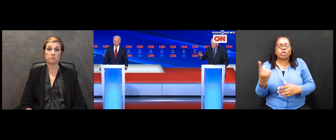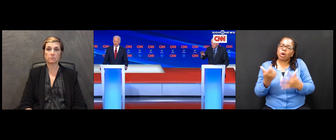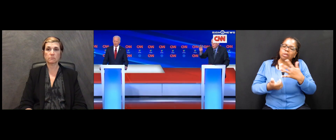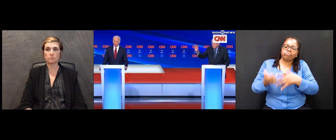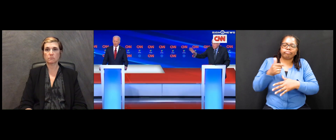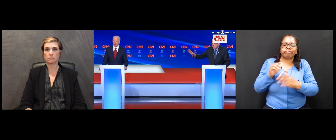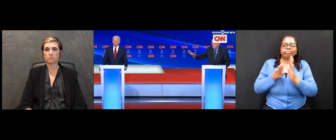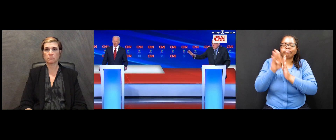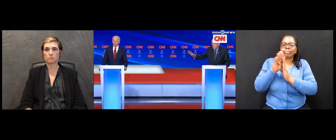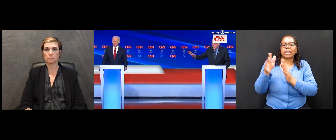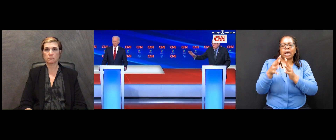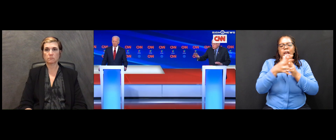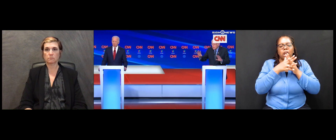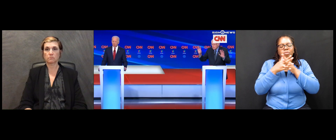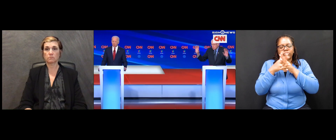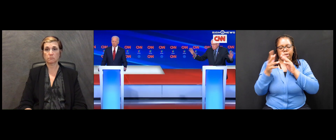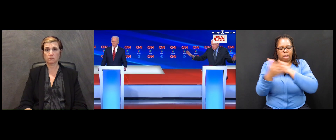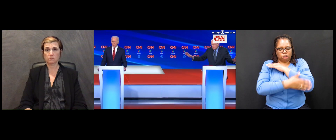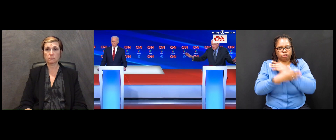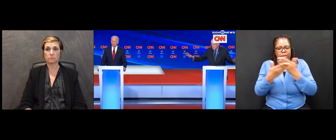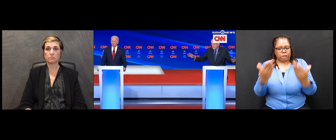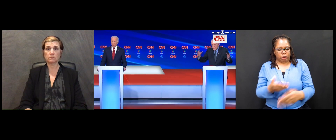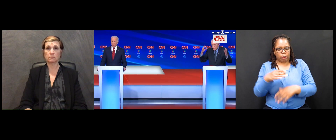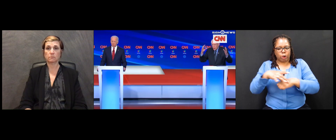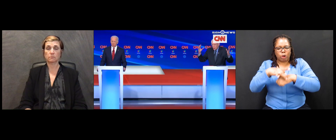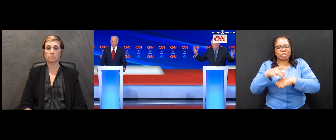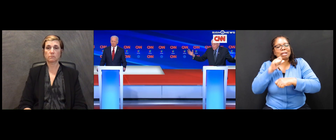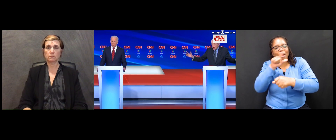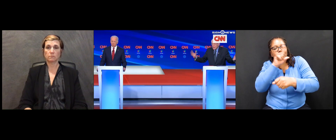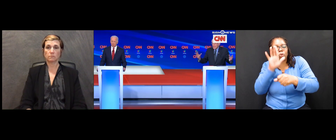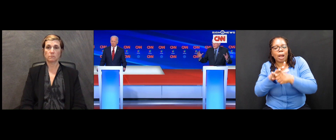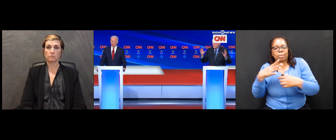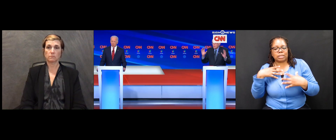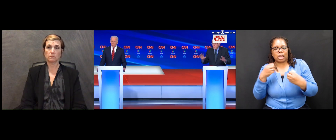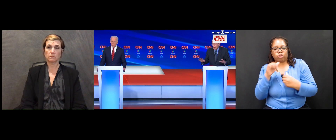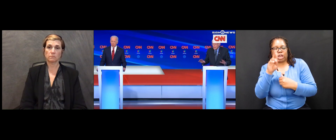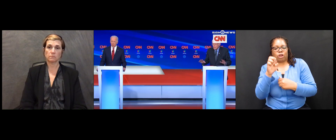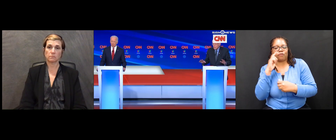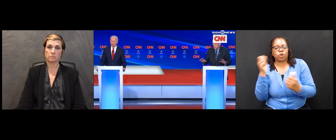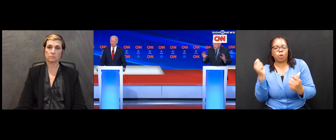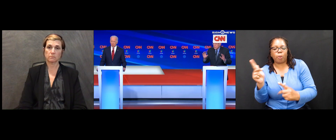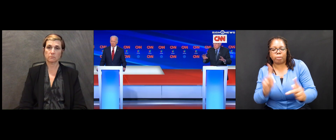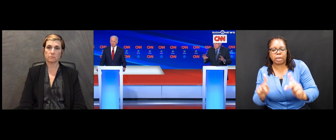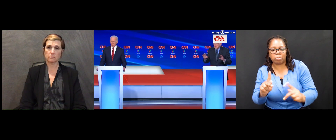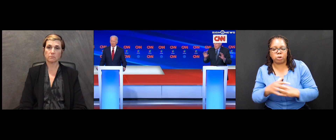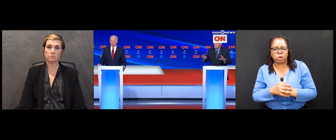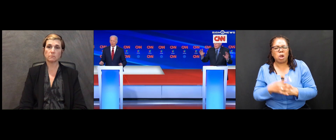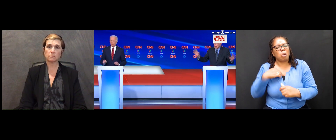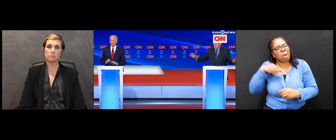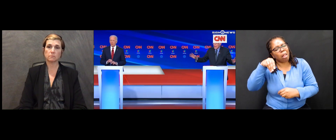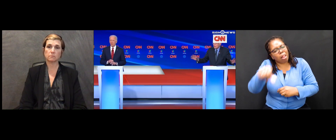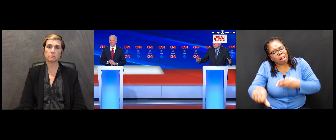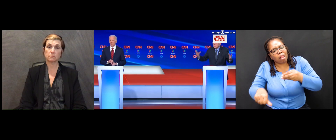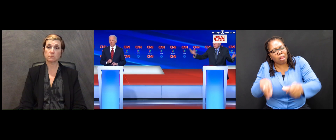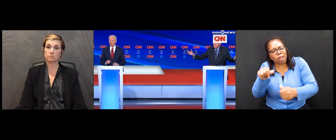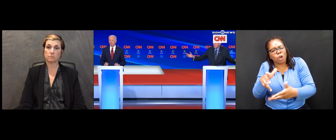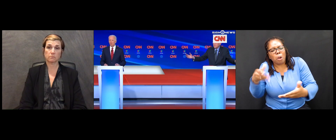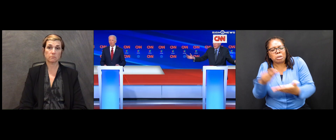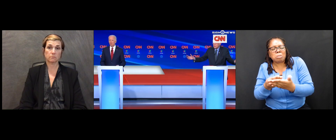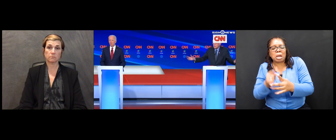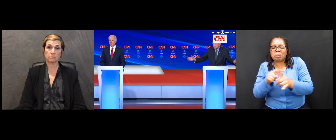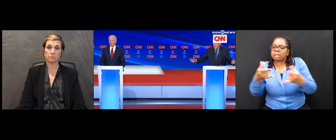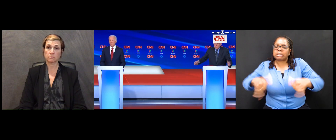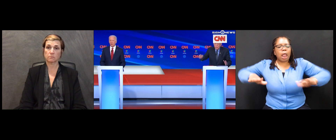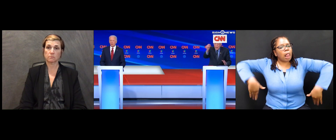guarantee health care to all people. We're spending so much money, and yet we are not even prepared for this pandemic. How come we don't have